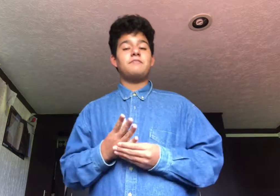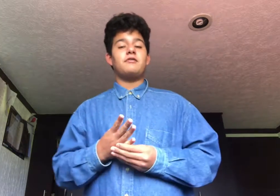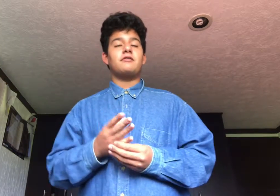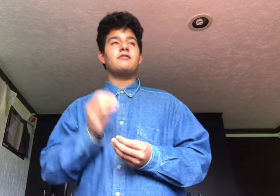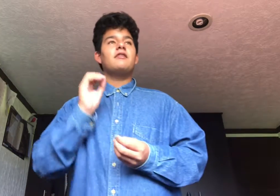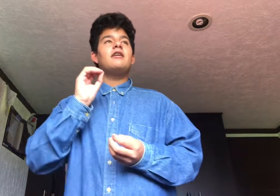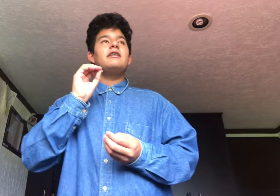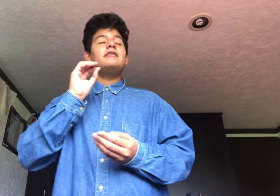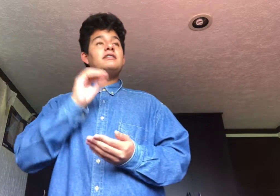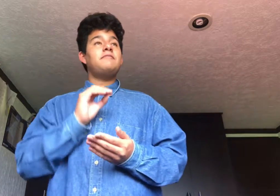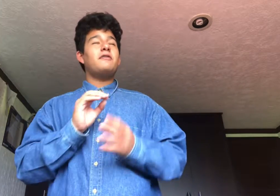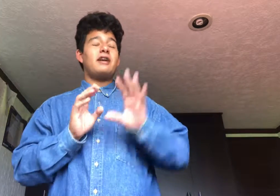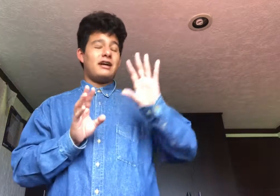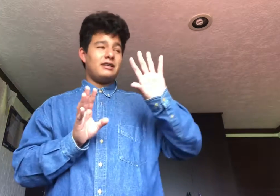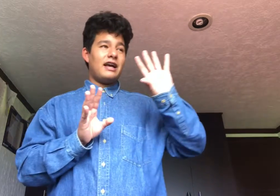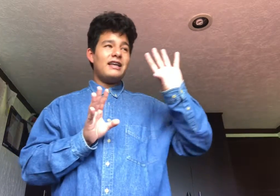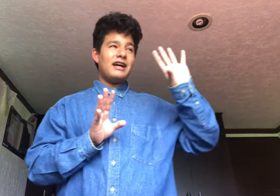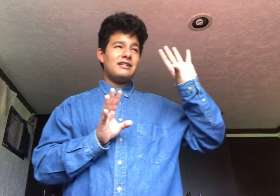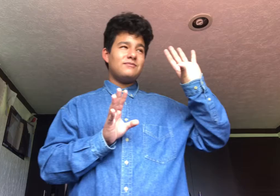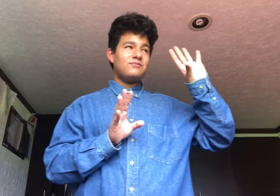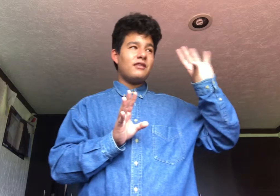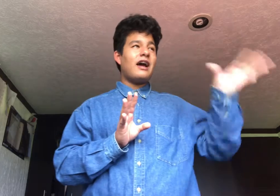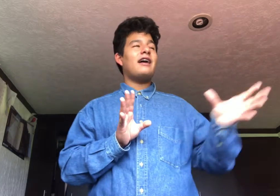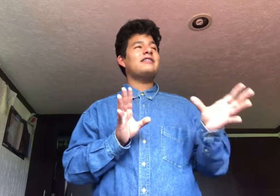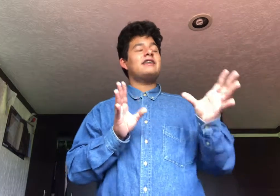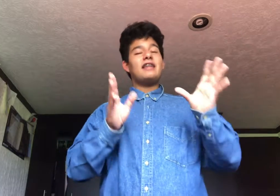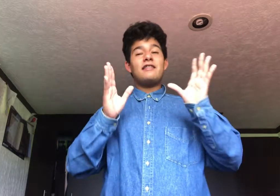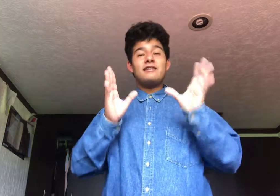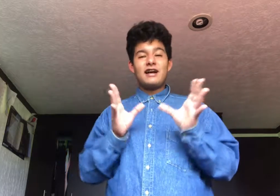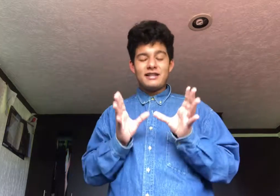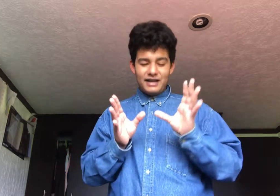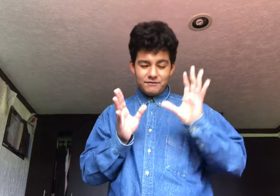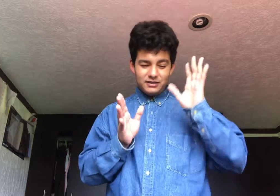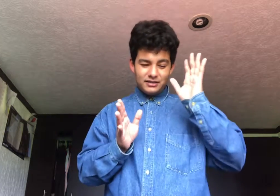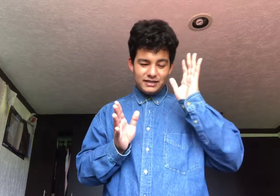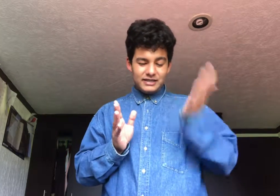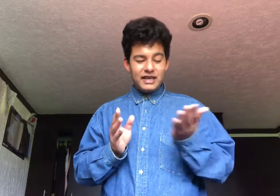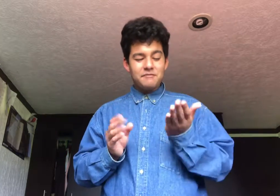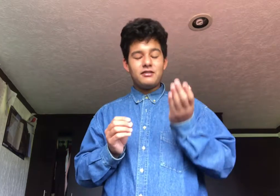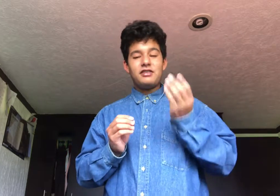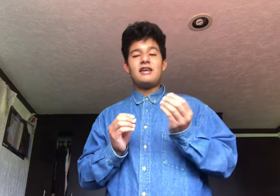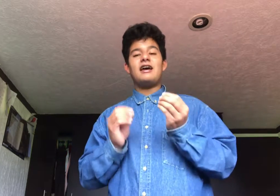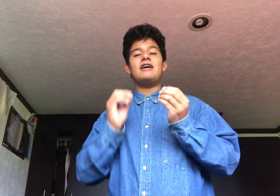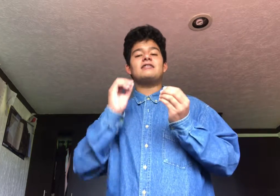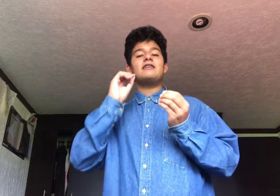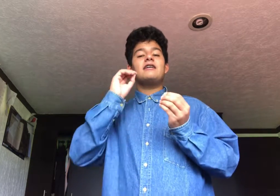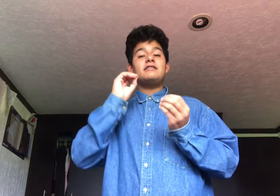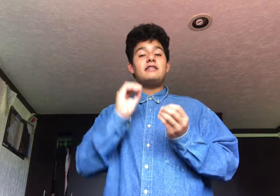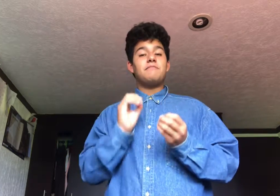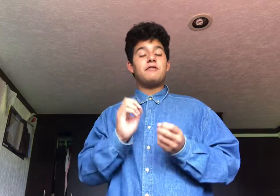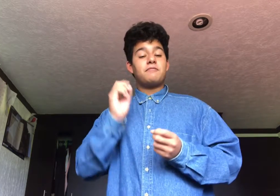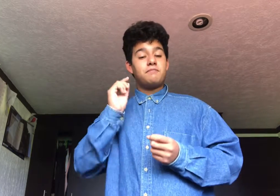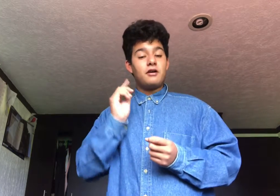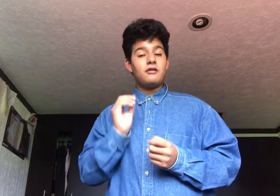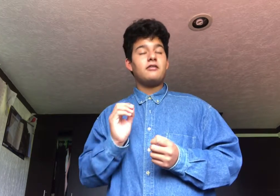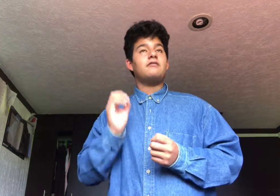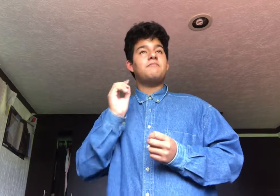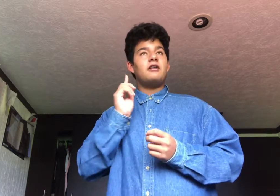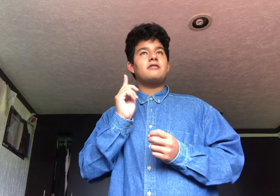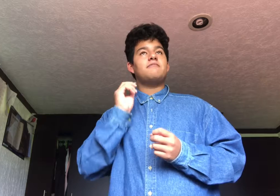dieselpunk. Dieselpunk, I say that they have the same thing as steampunk,